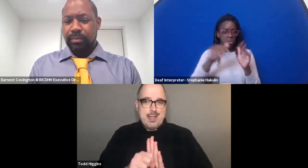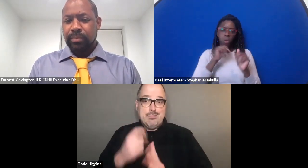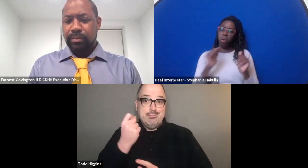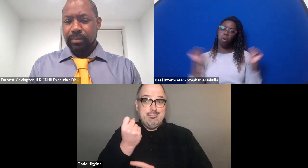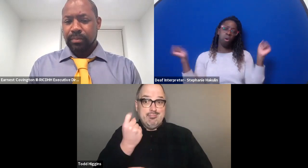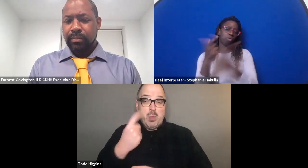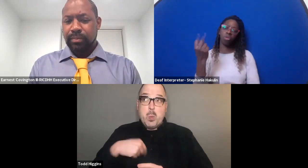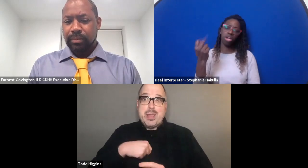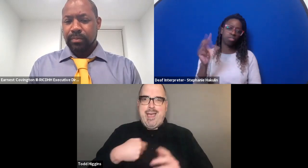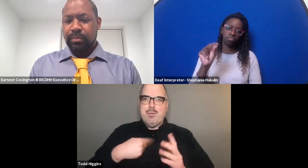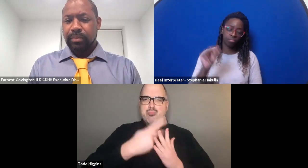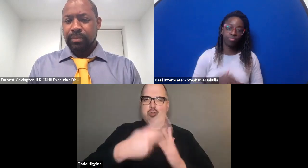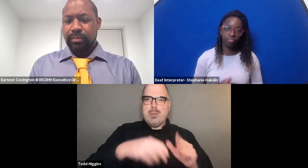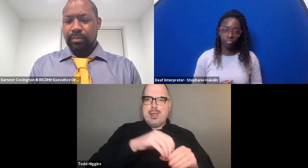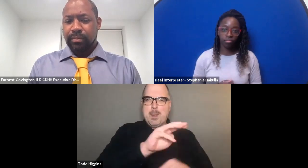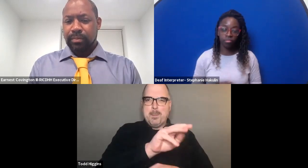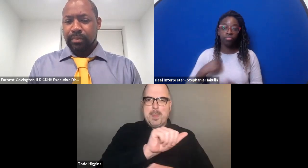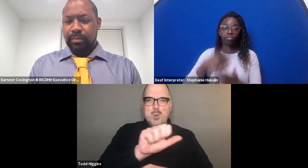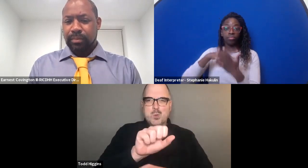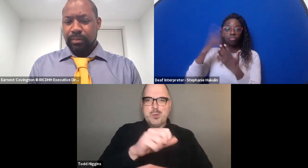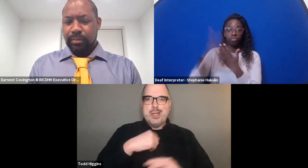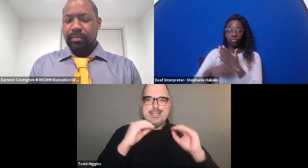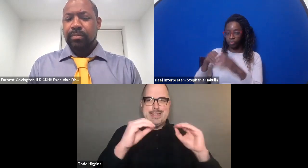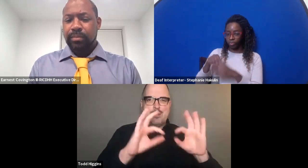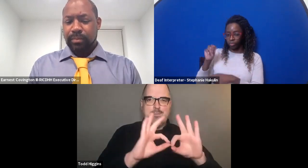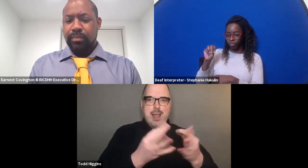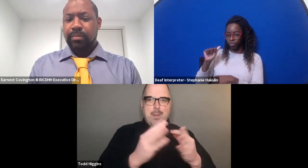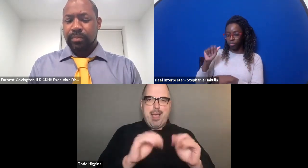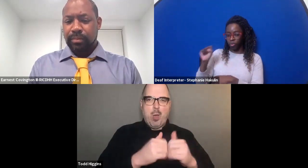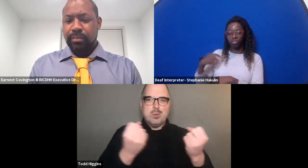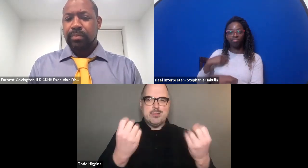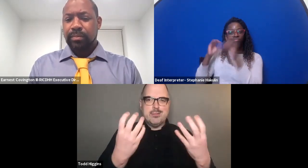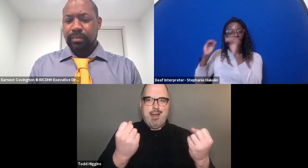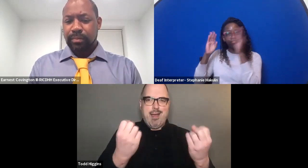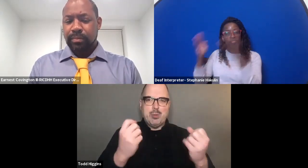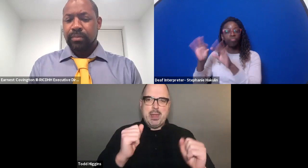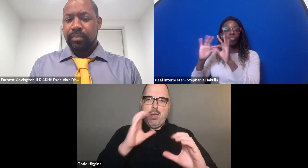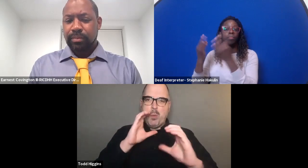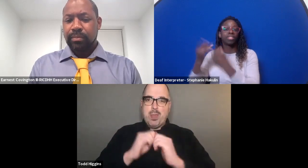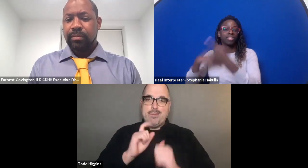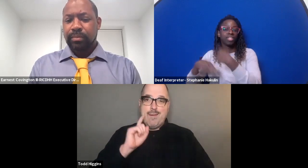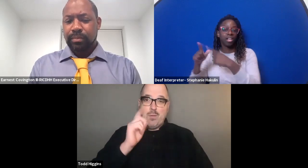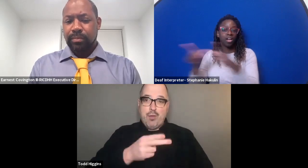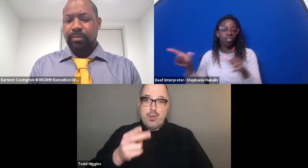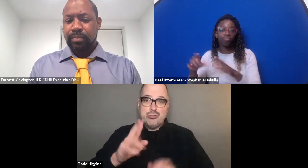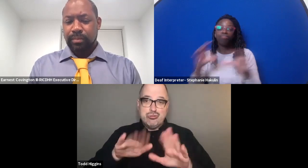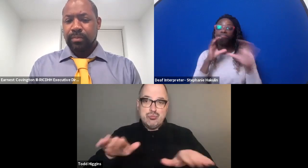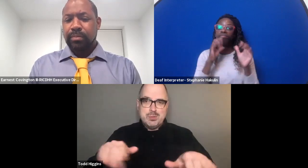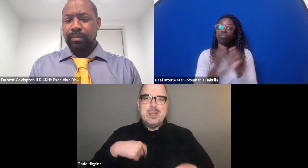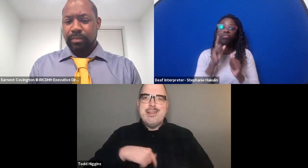programs, not in all 12 states, but we have one in Massachusetts where we do family sign